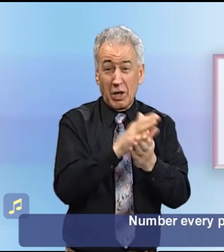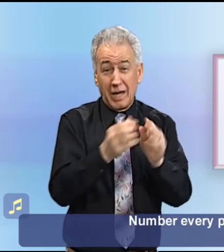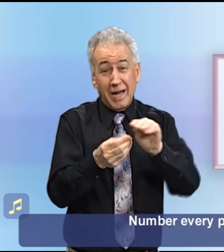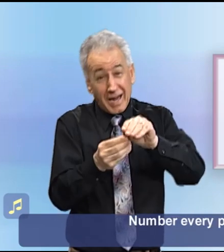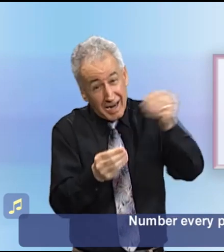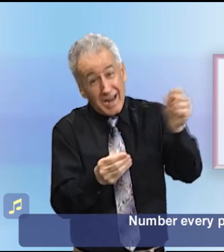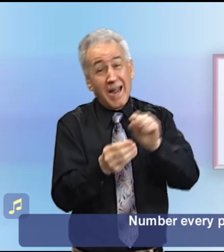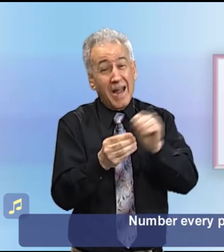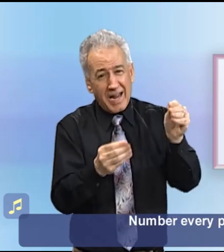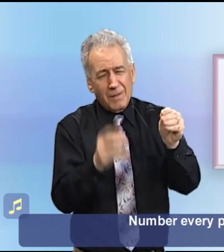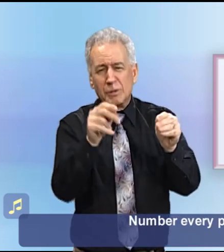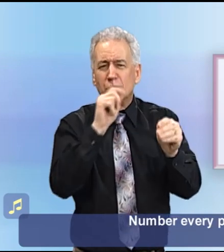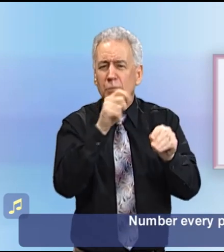number every page